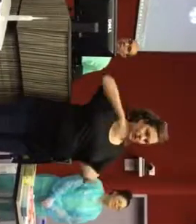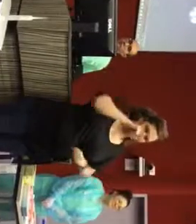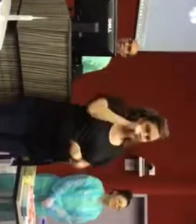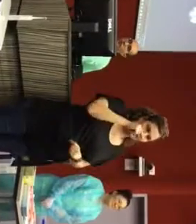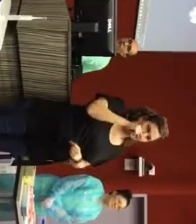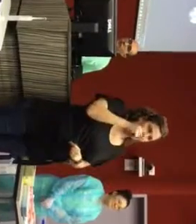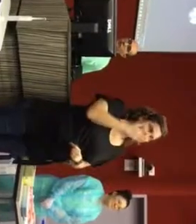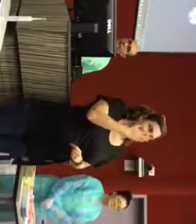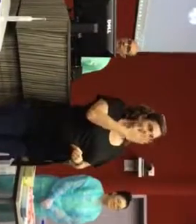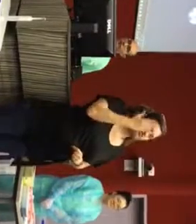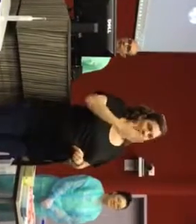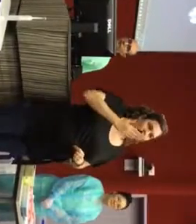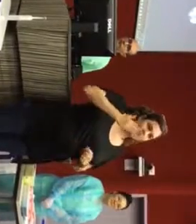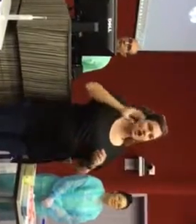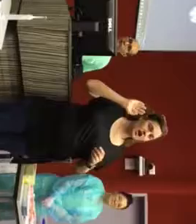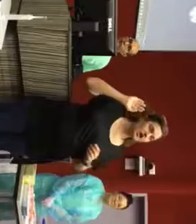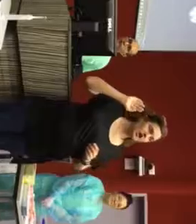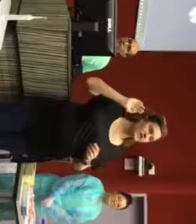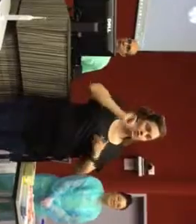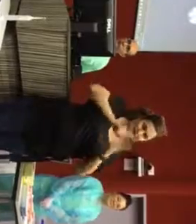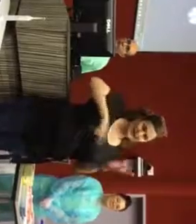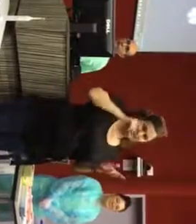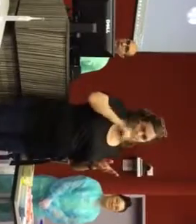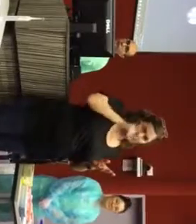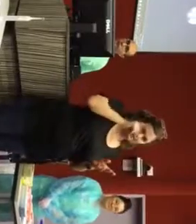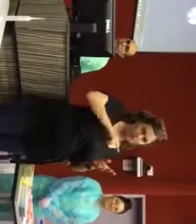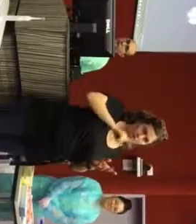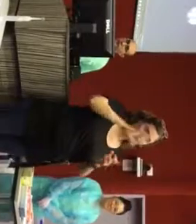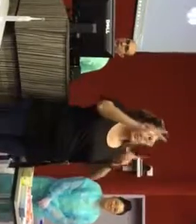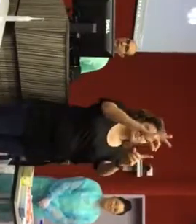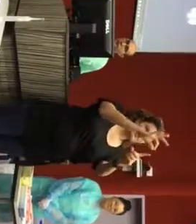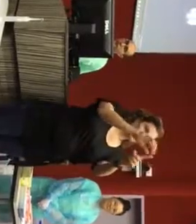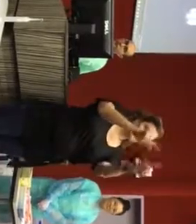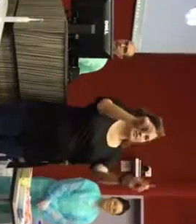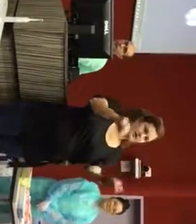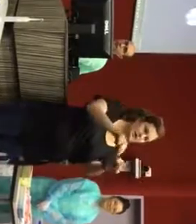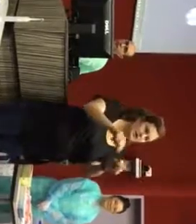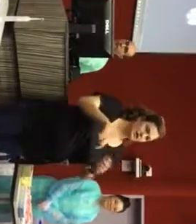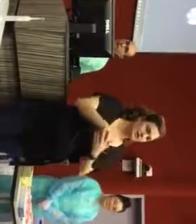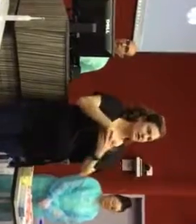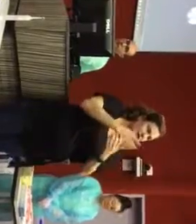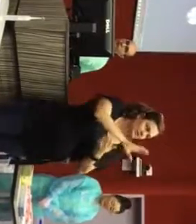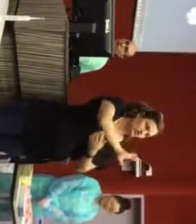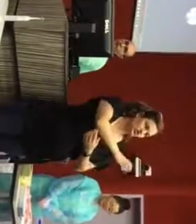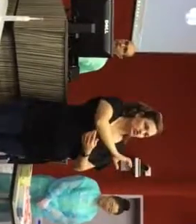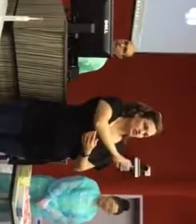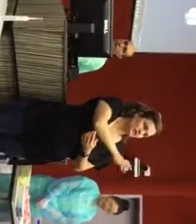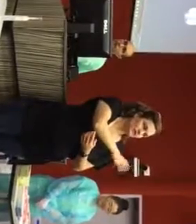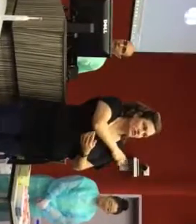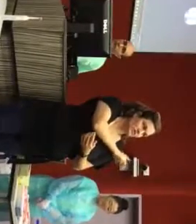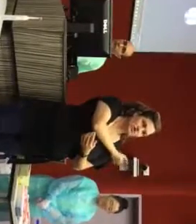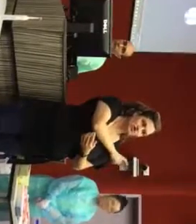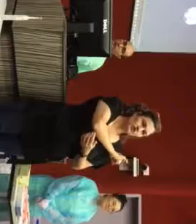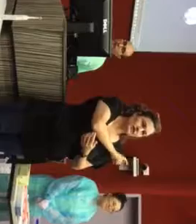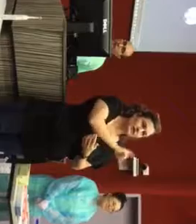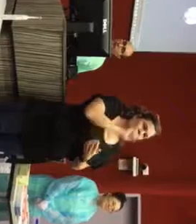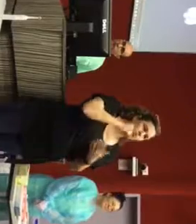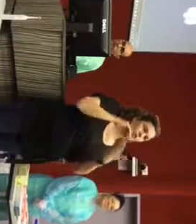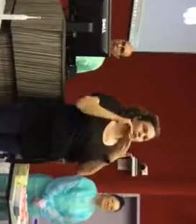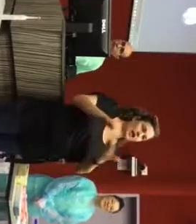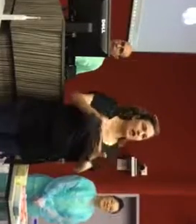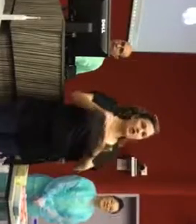of the building for anybody that's disabled, and security will also assist with getting the patients in